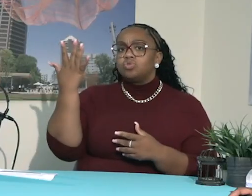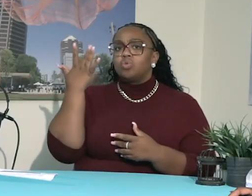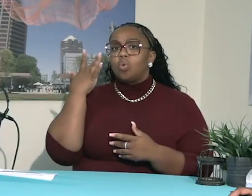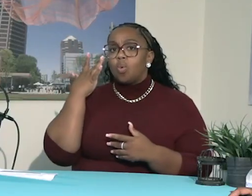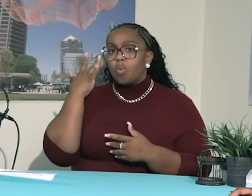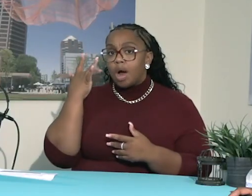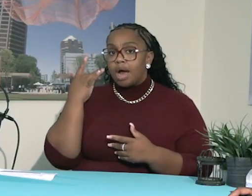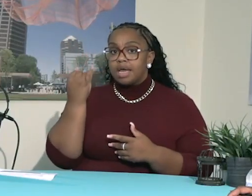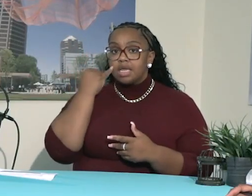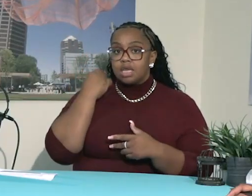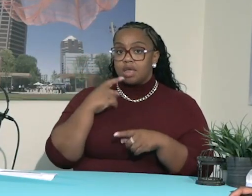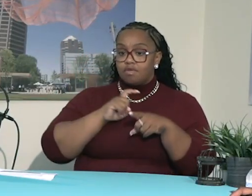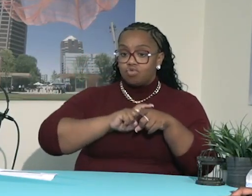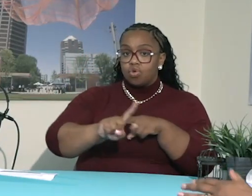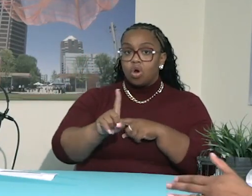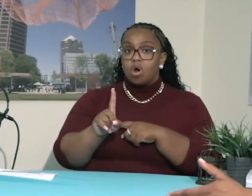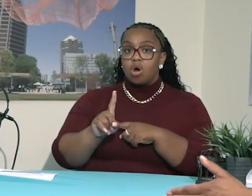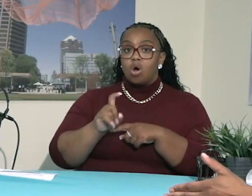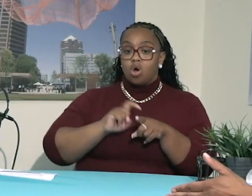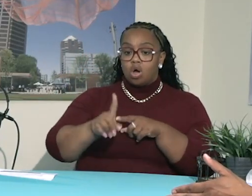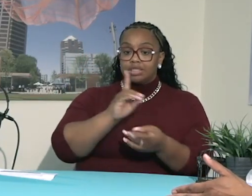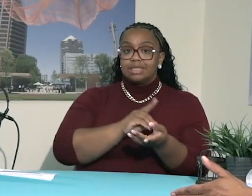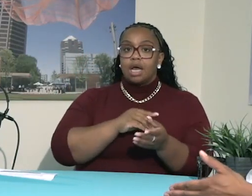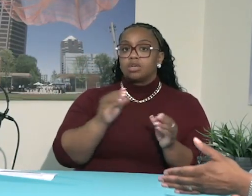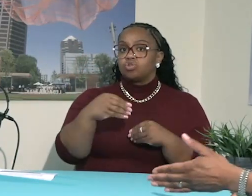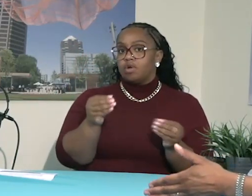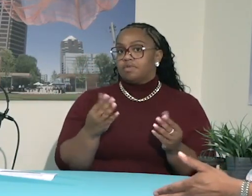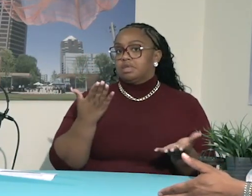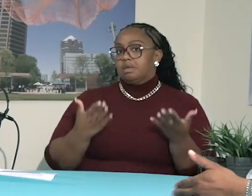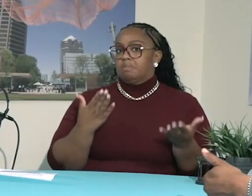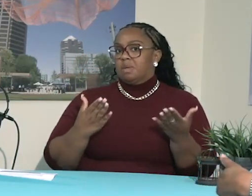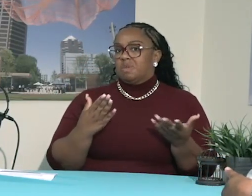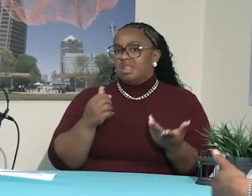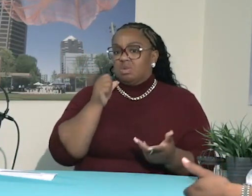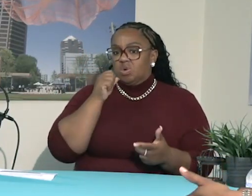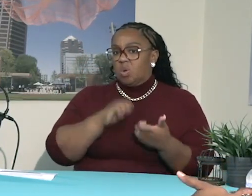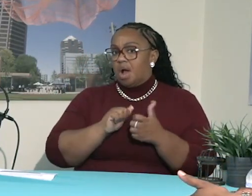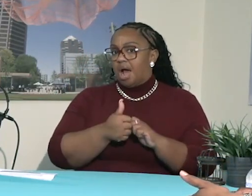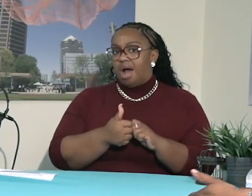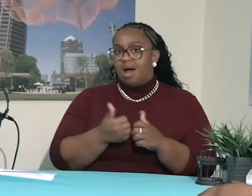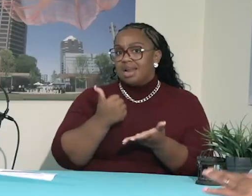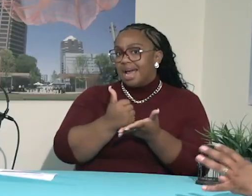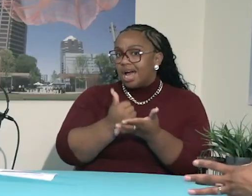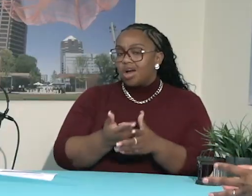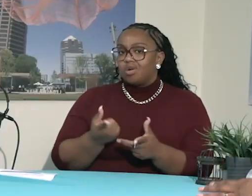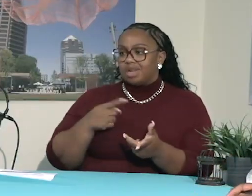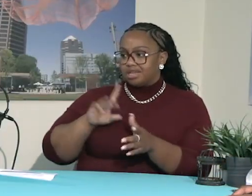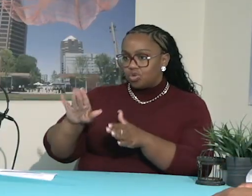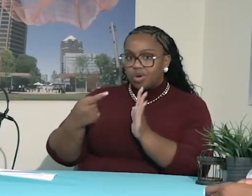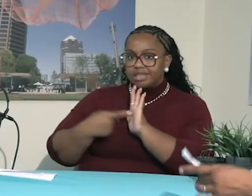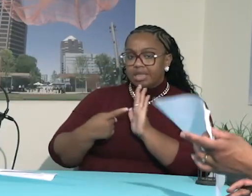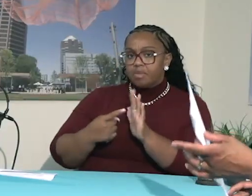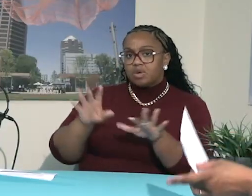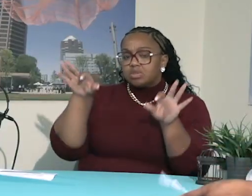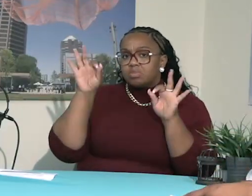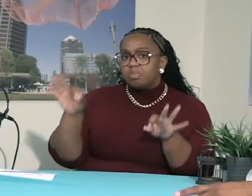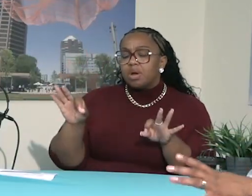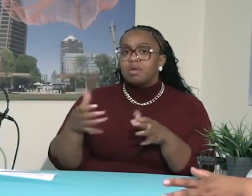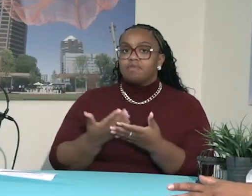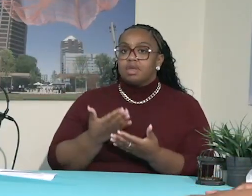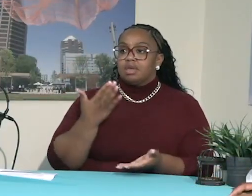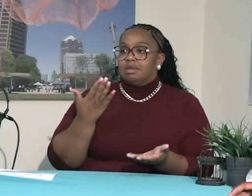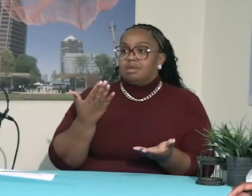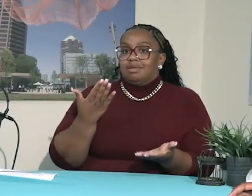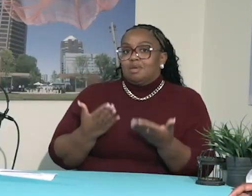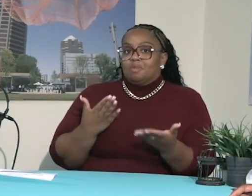able to have the perspective to help, like you just laid out. Yes. Like someone that speaks a little Spanish, but they can get a document and not know the